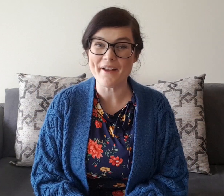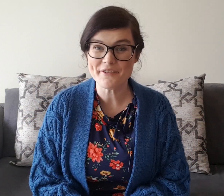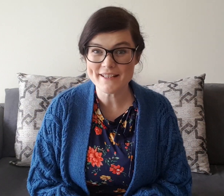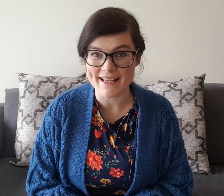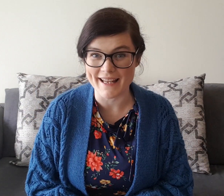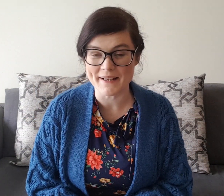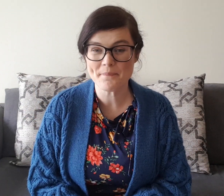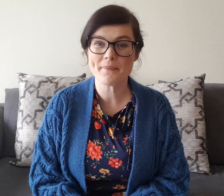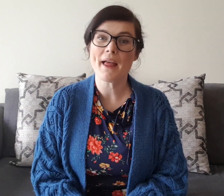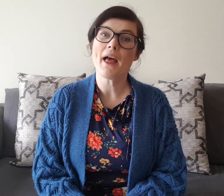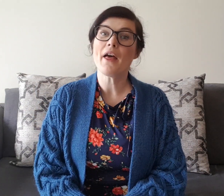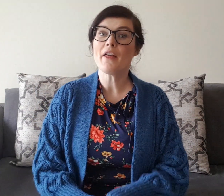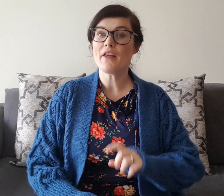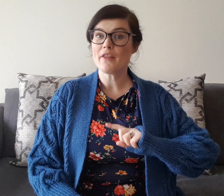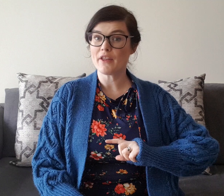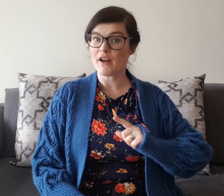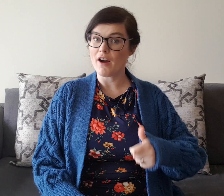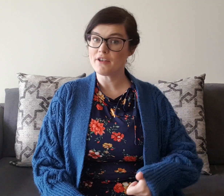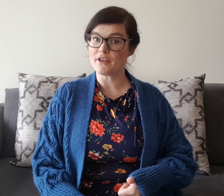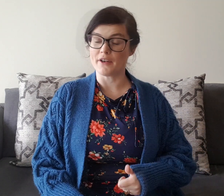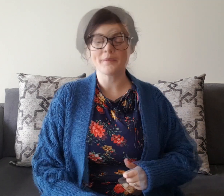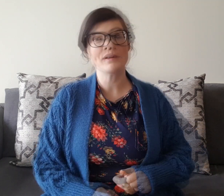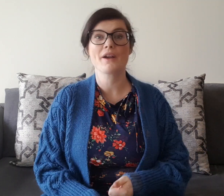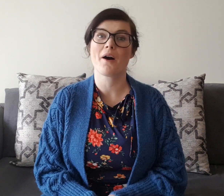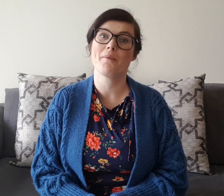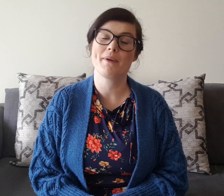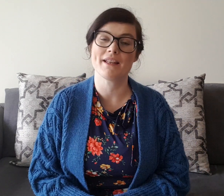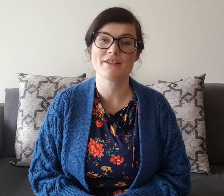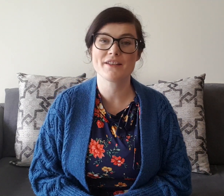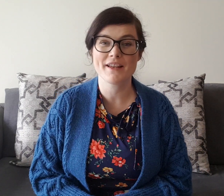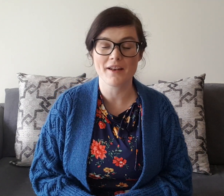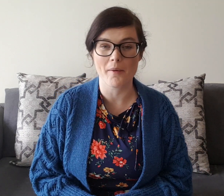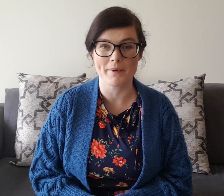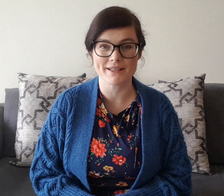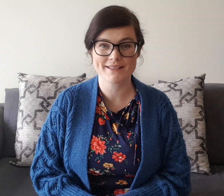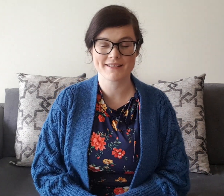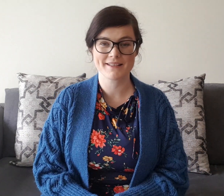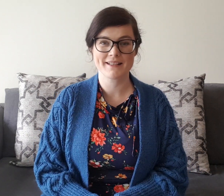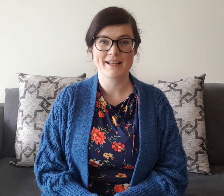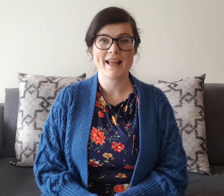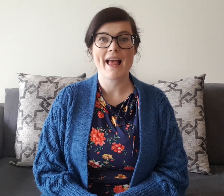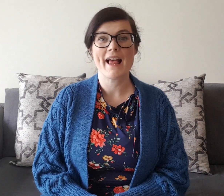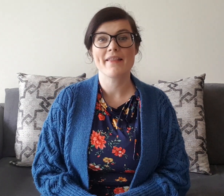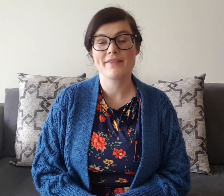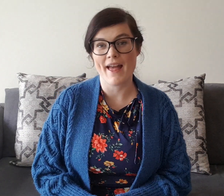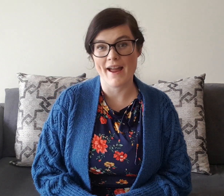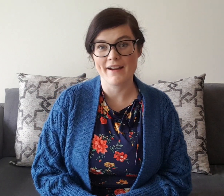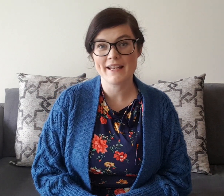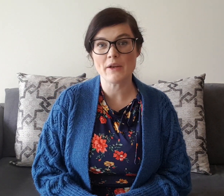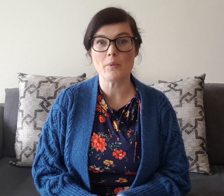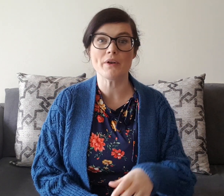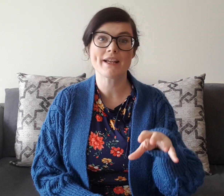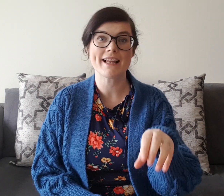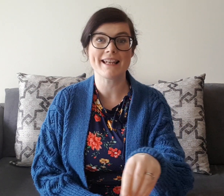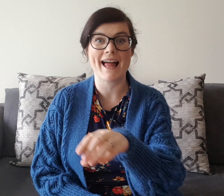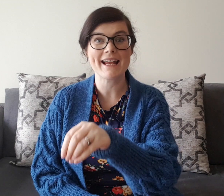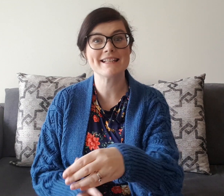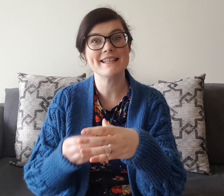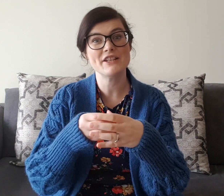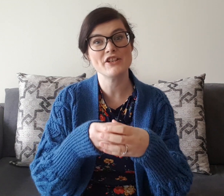Every day, the gardener would come into the allotment. There he would collect the